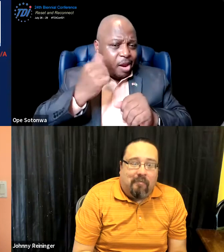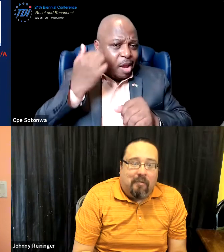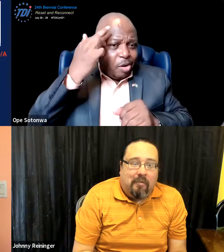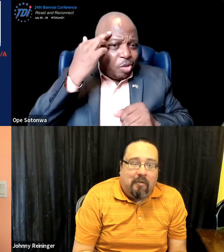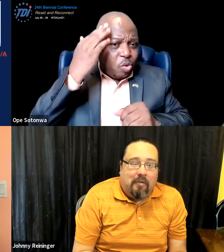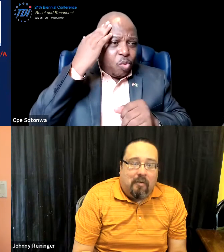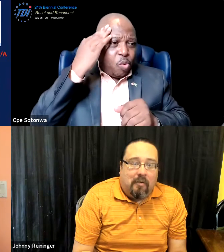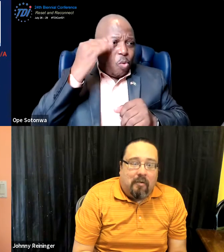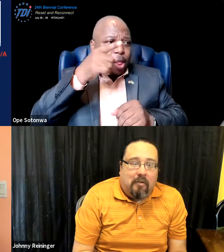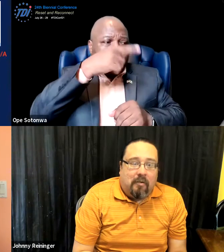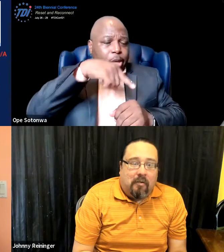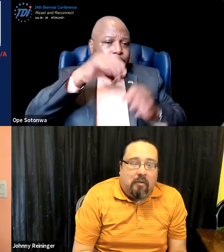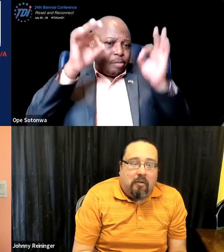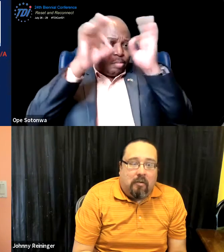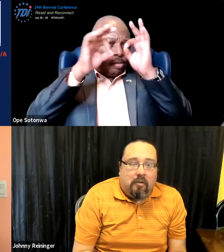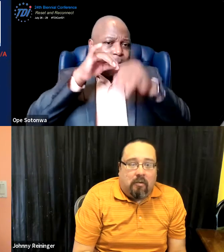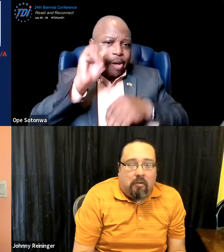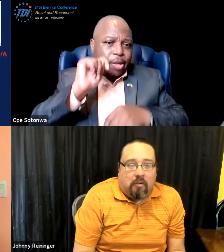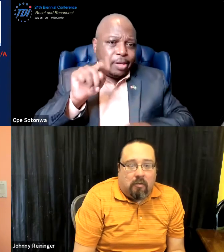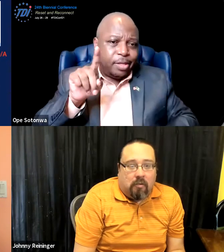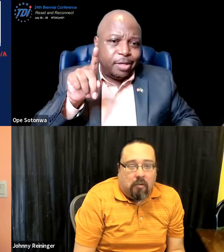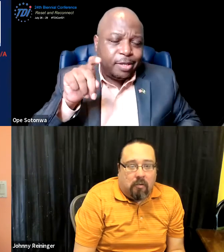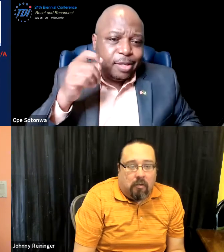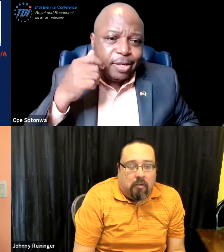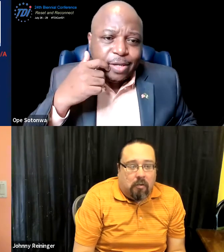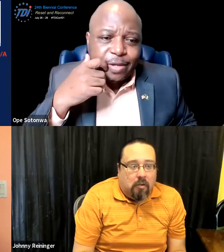you think that maybe there's a reason why